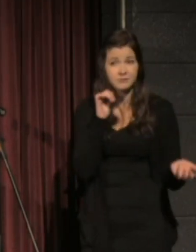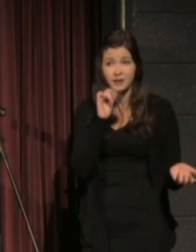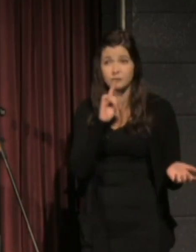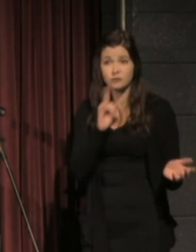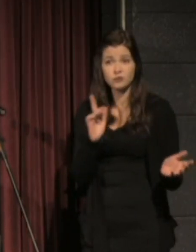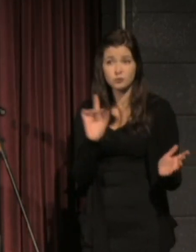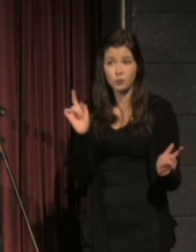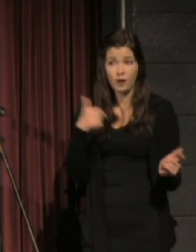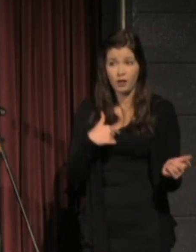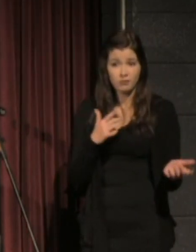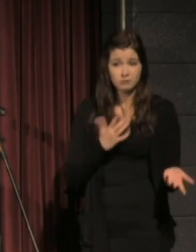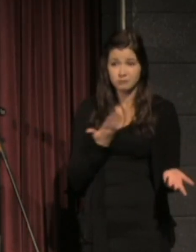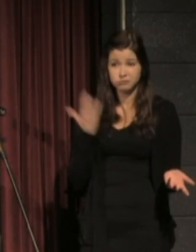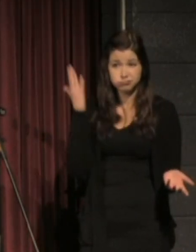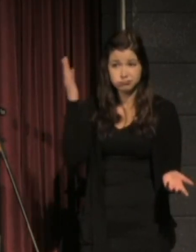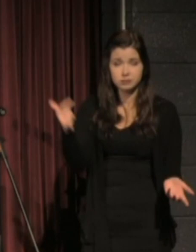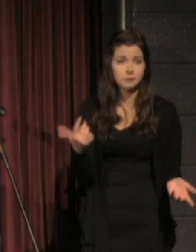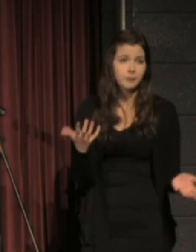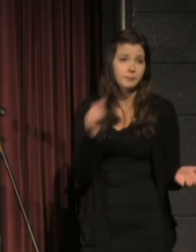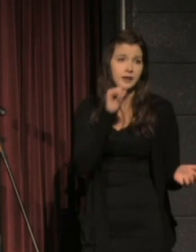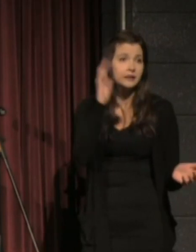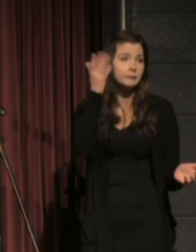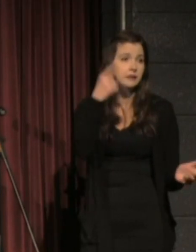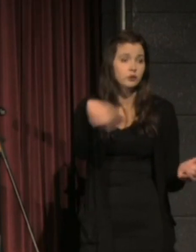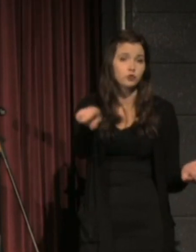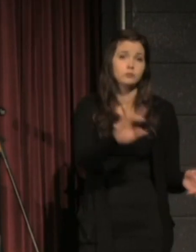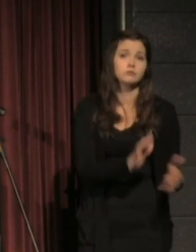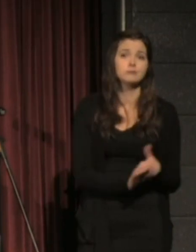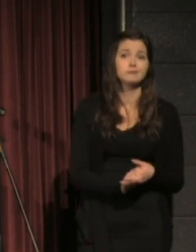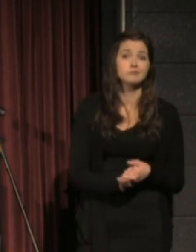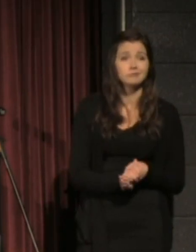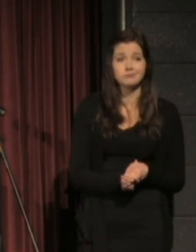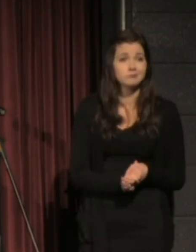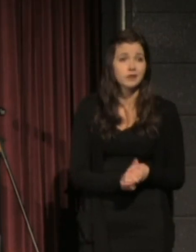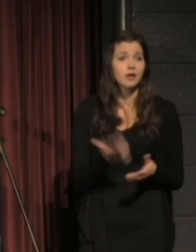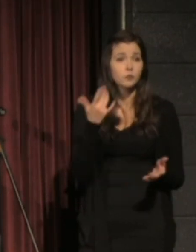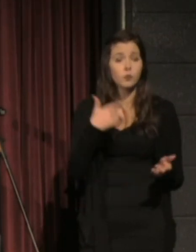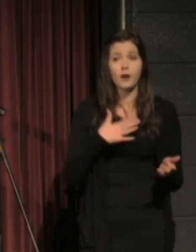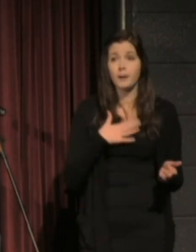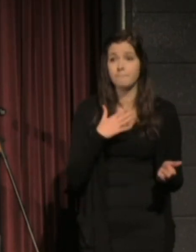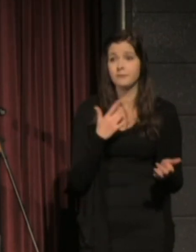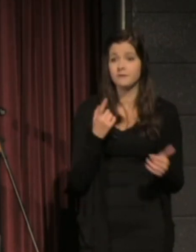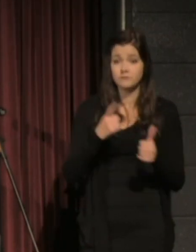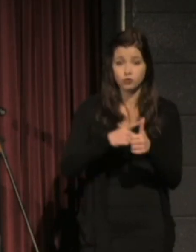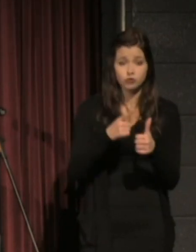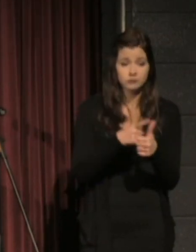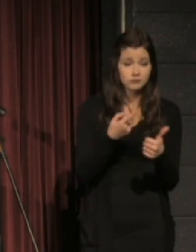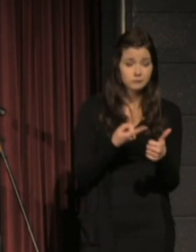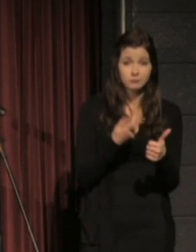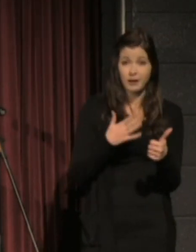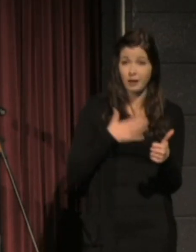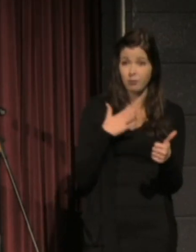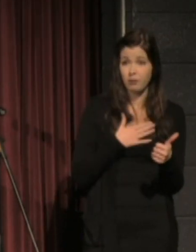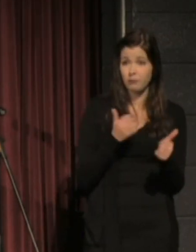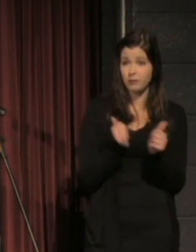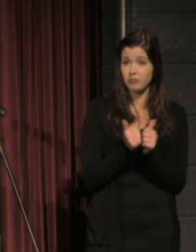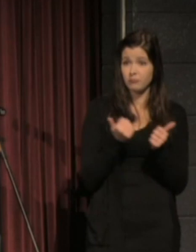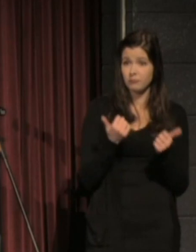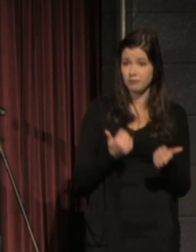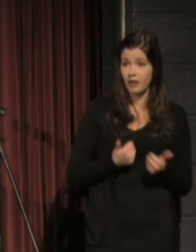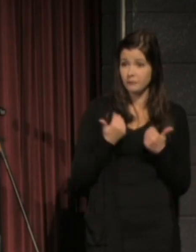would be right now, probably not speaking to you all. So that is why my first message today is to be happy with your life right